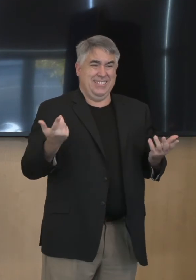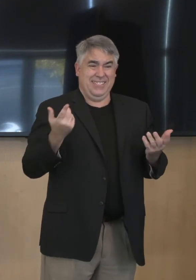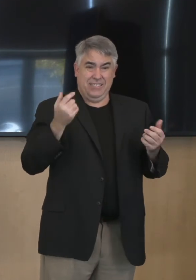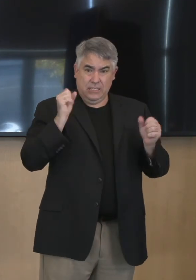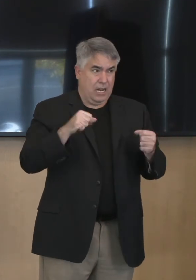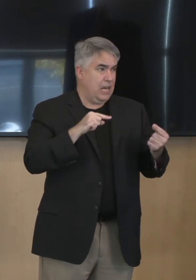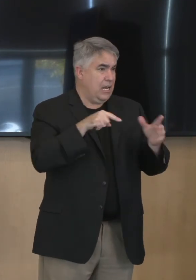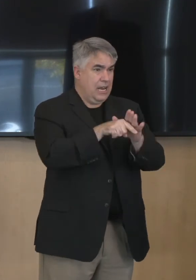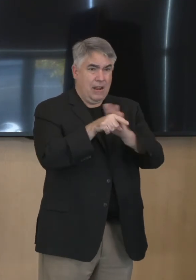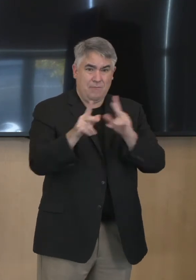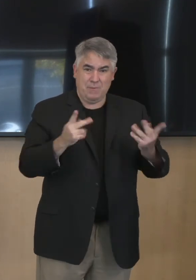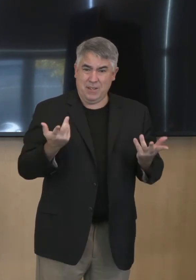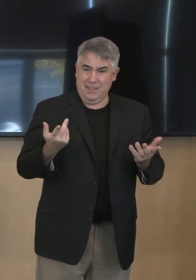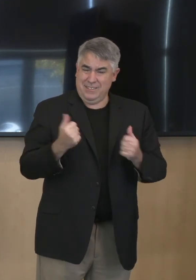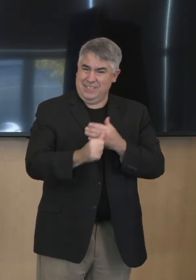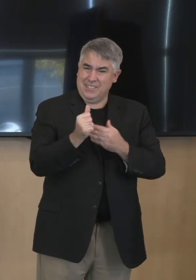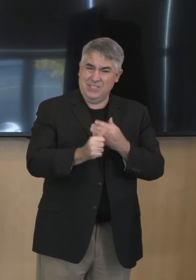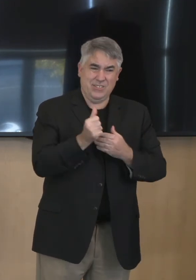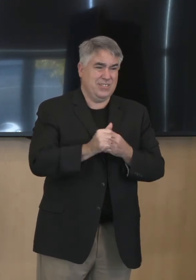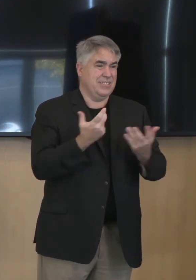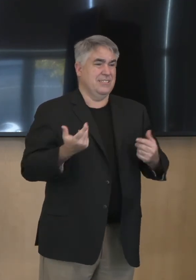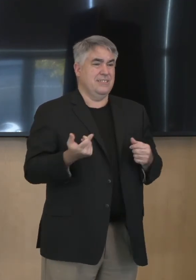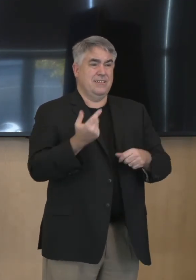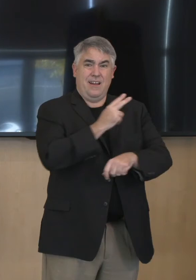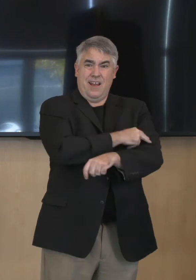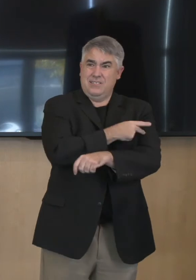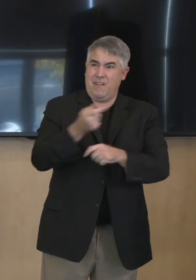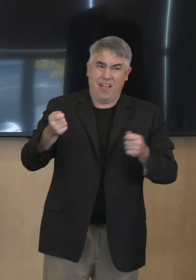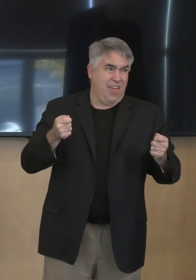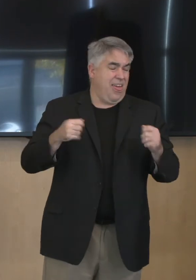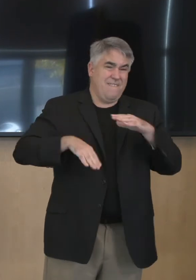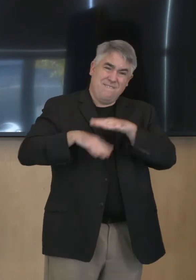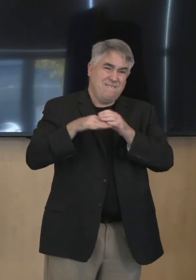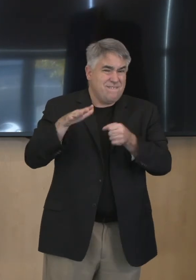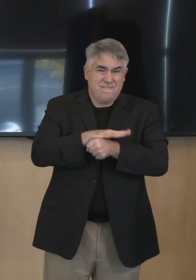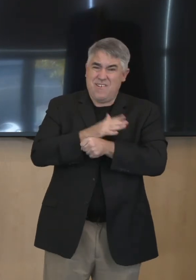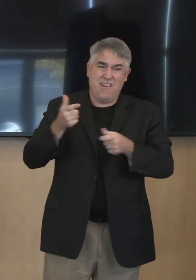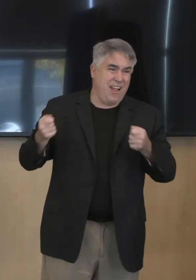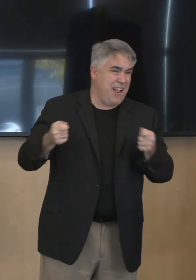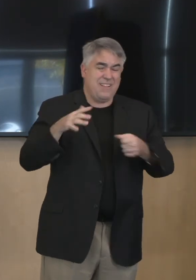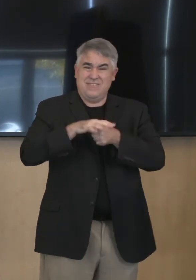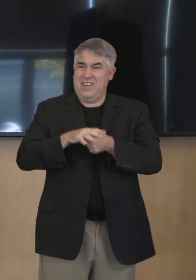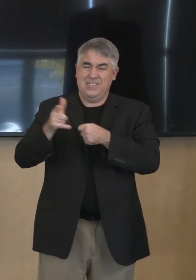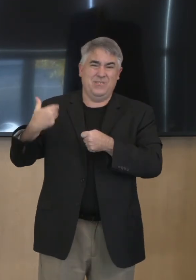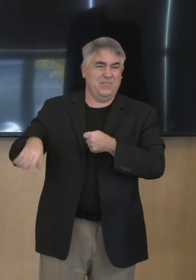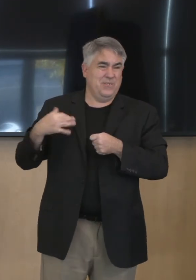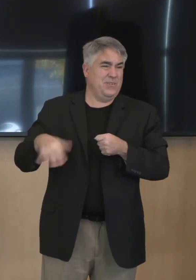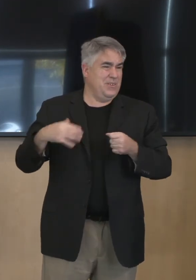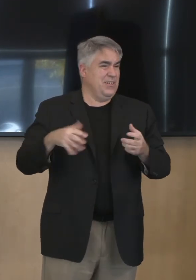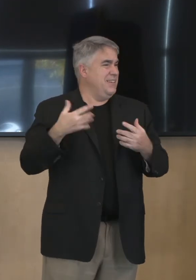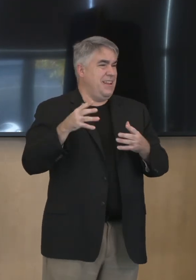because hospitals are having to make adjustments of who can come in and who can't. And the simple reality is our public health orders are only